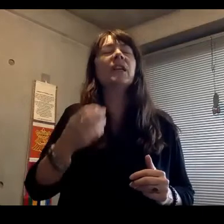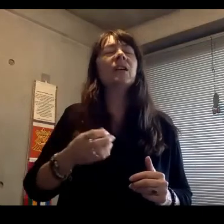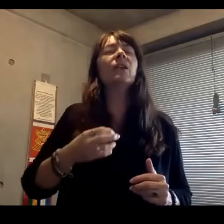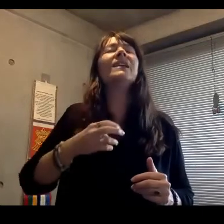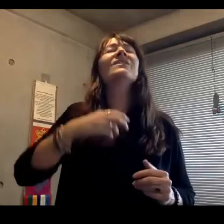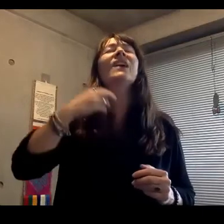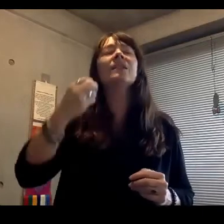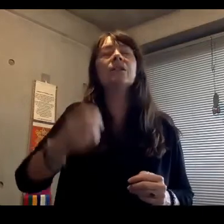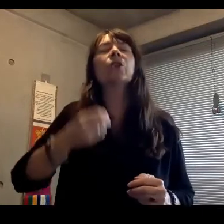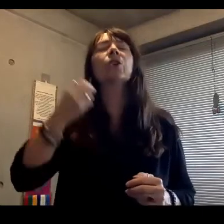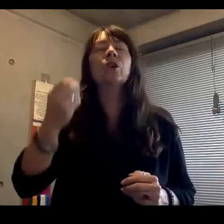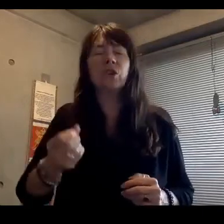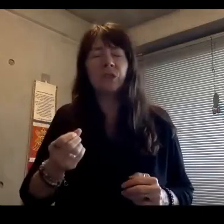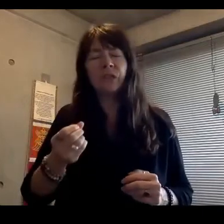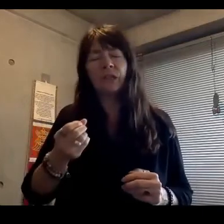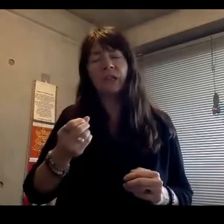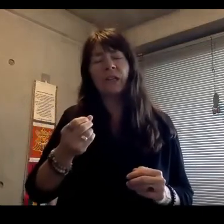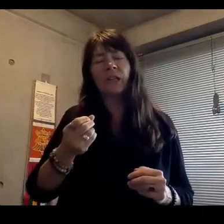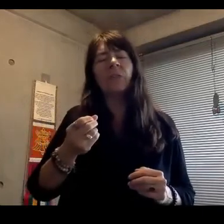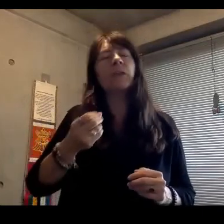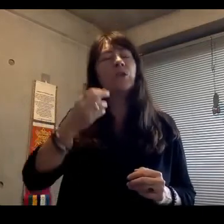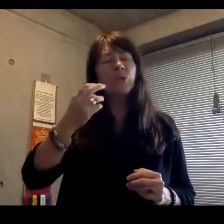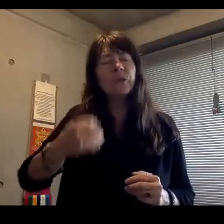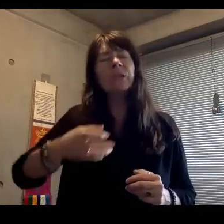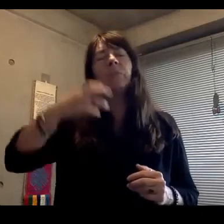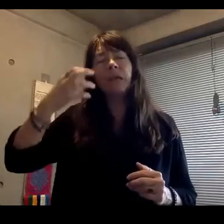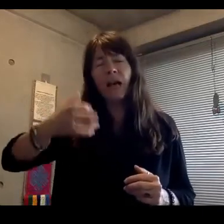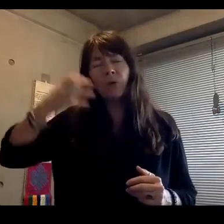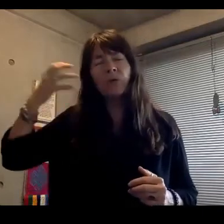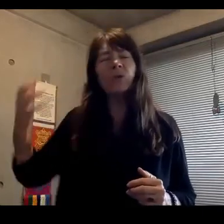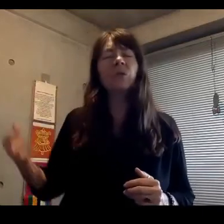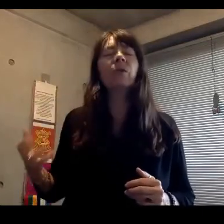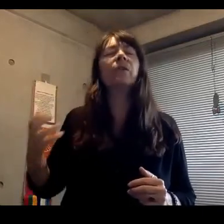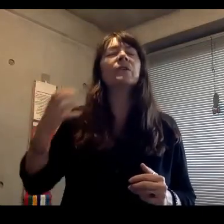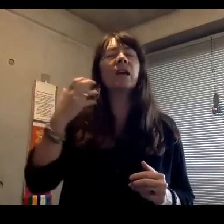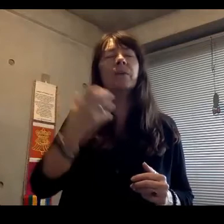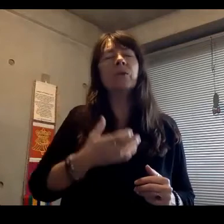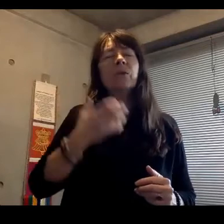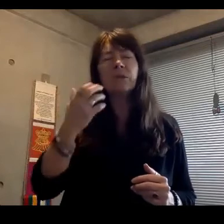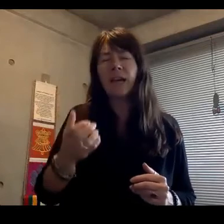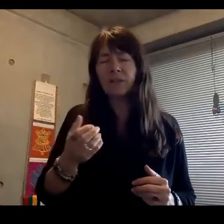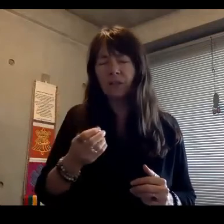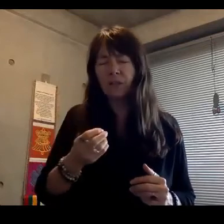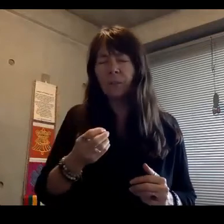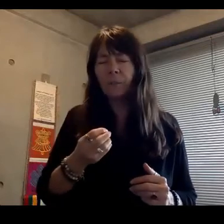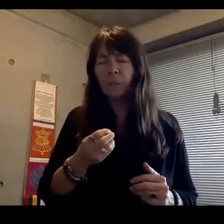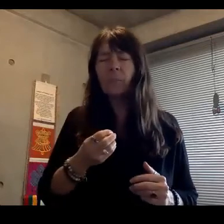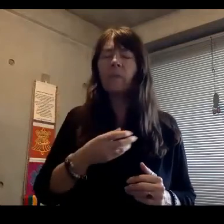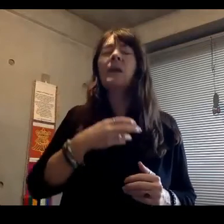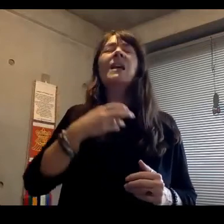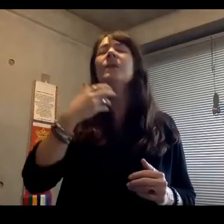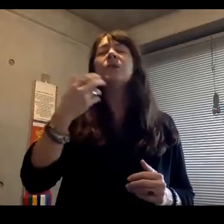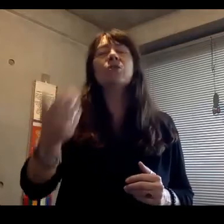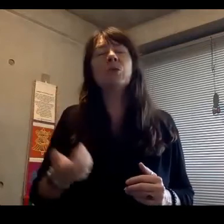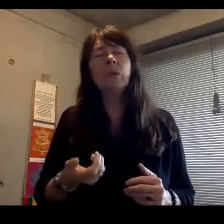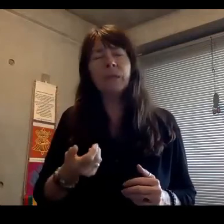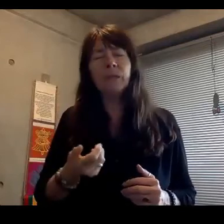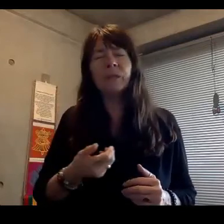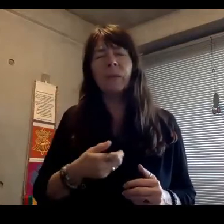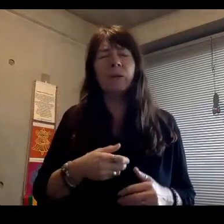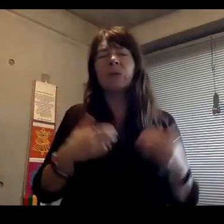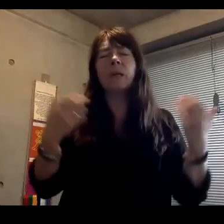discussion here is that it occurs, that you speak out to the universe and the universe answered. This is